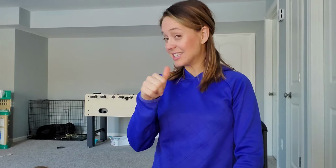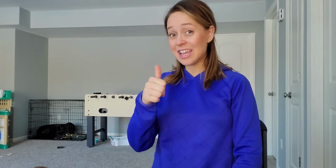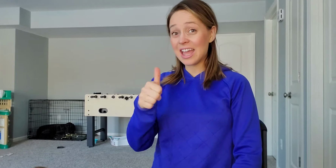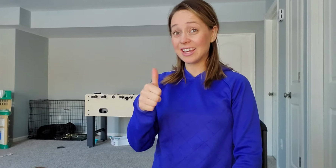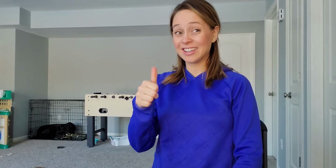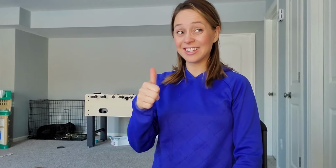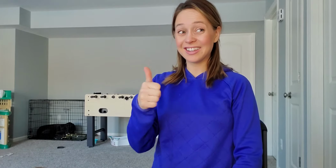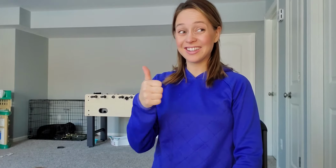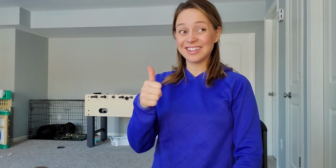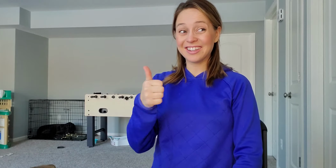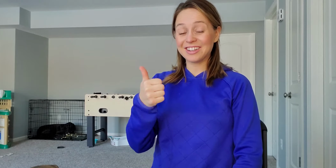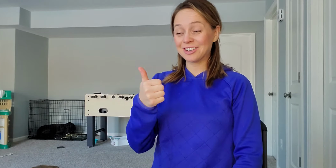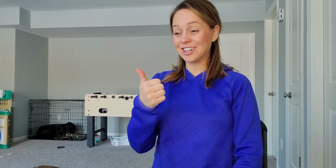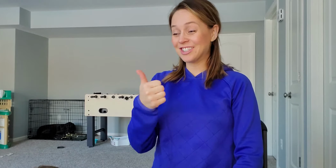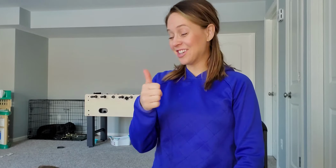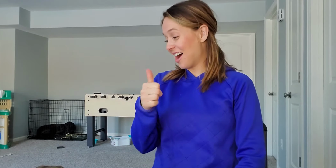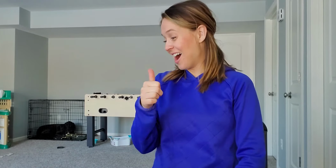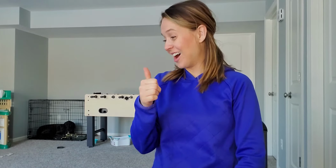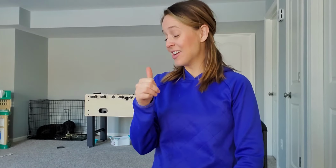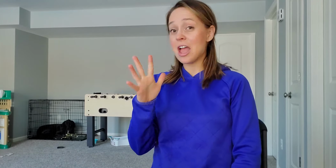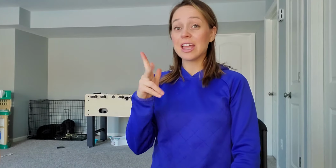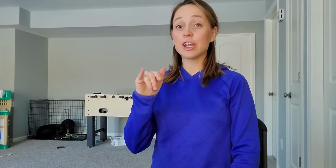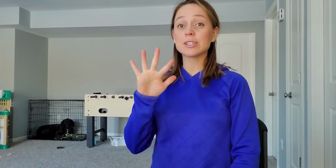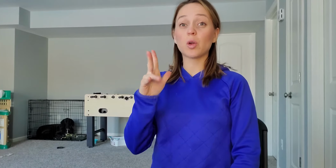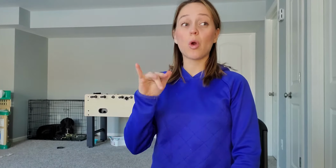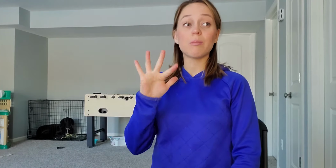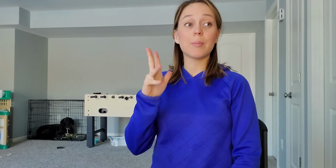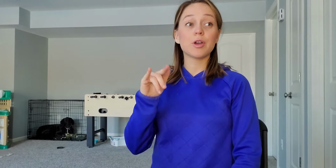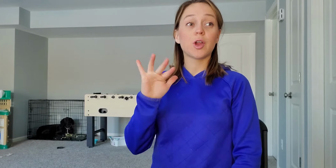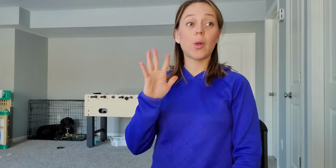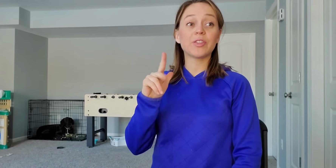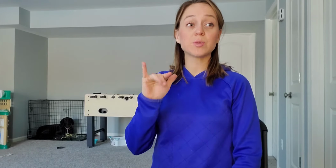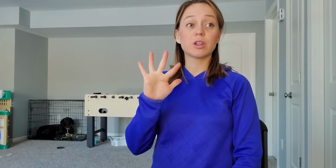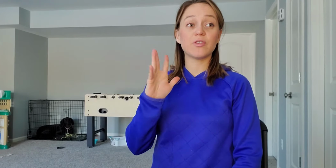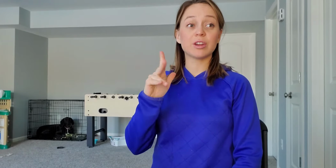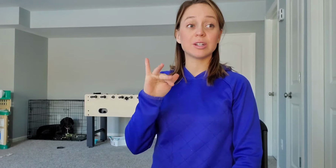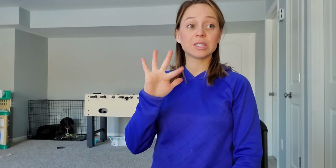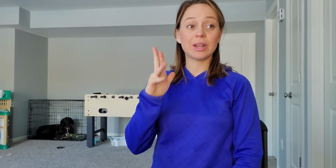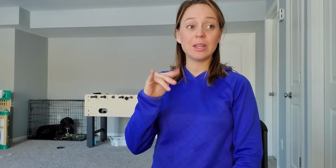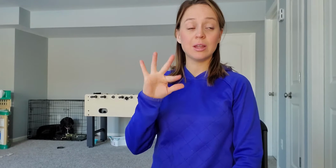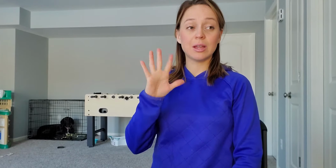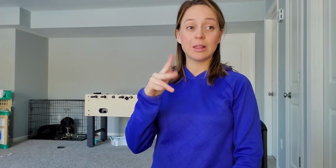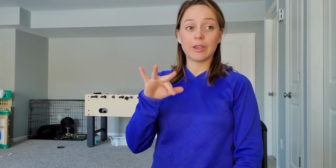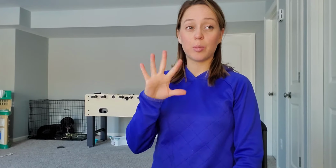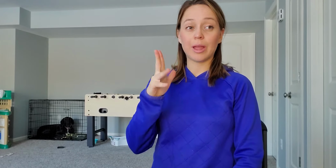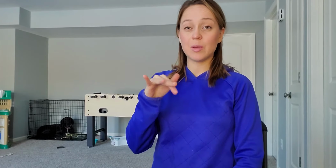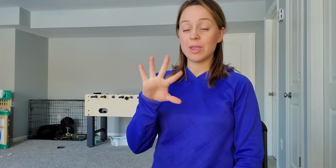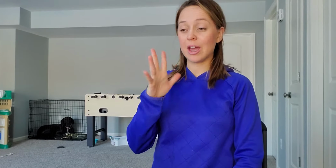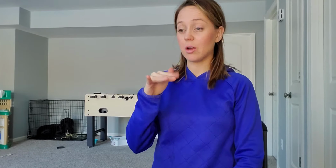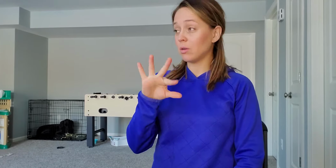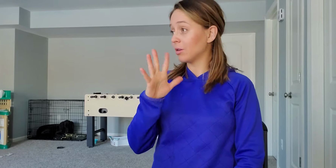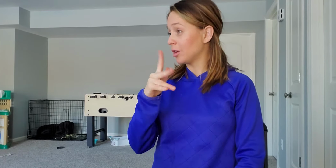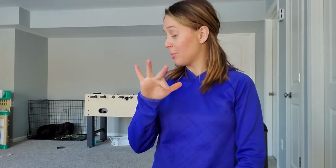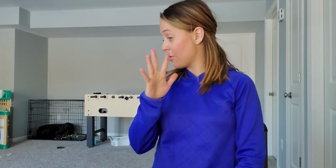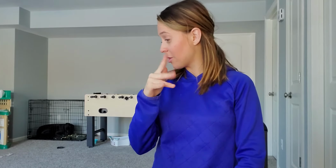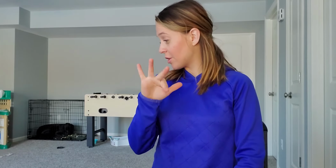1, 2, 3, 4, 5, 6, 7, 8, 9, 10. Good job. Here's a little warm up. Go like this with your fingers. Ready? Like you're playing the piano. Move your fingers